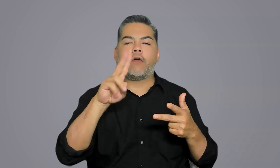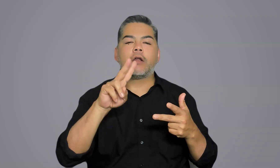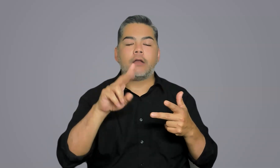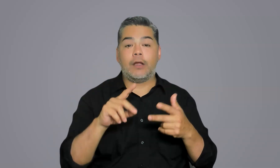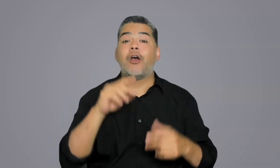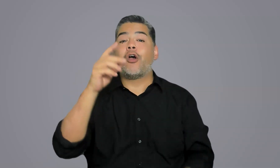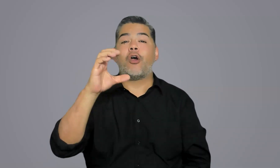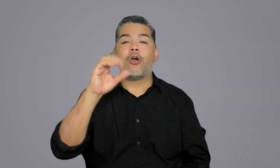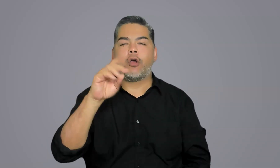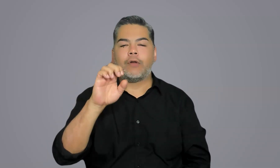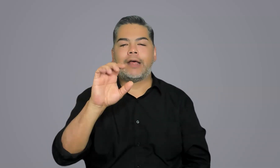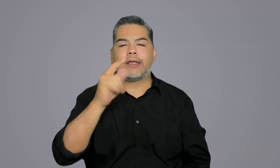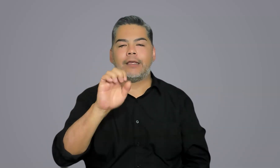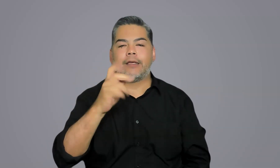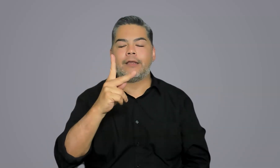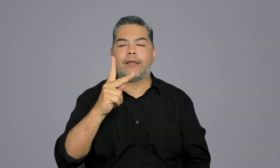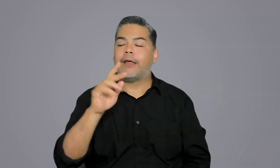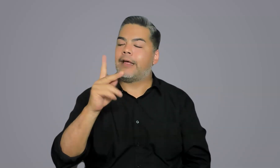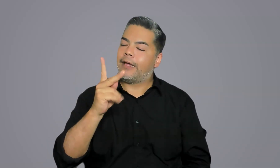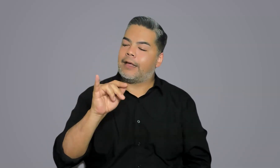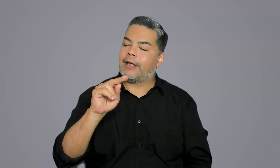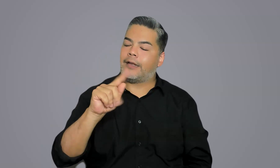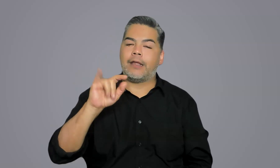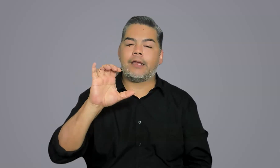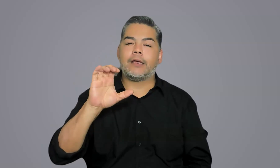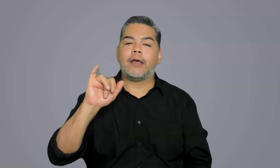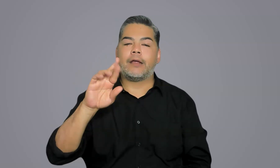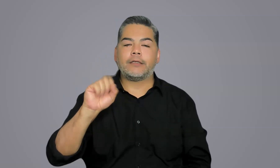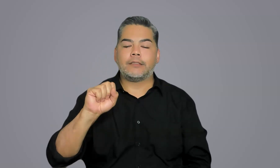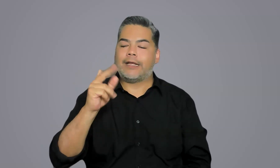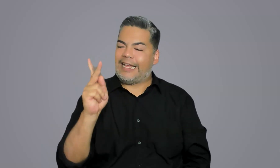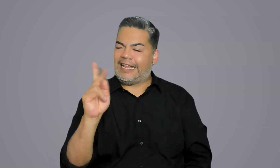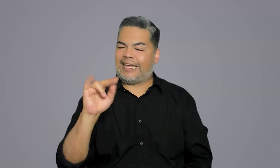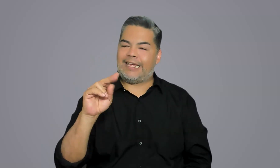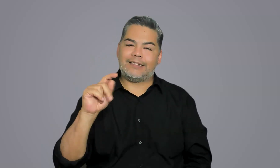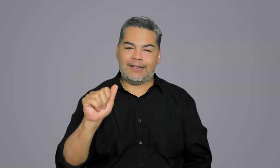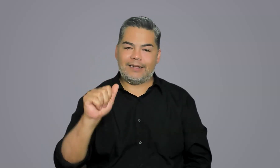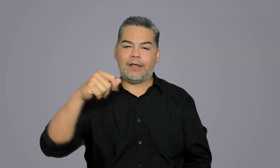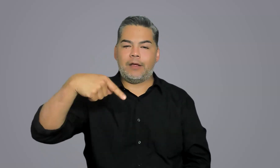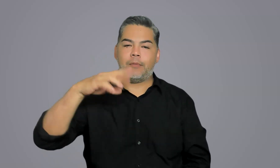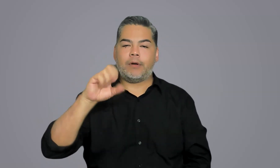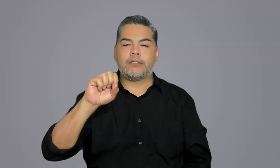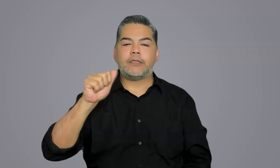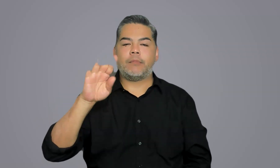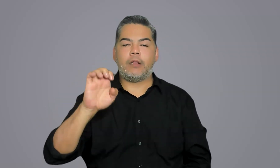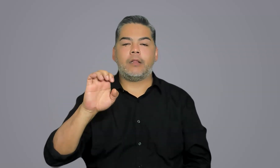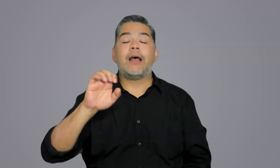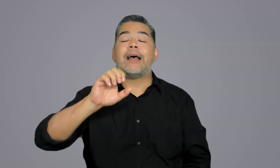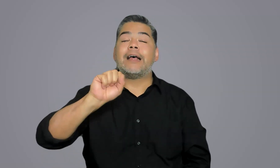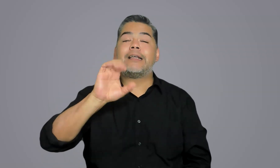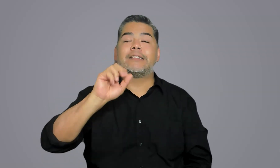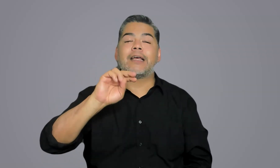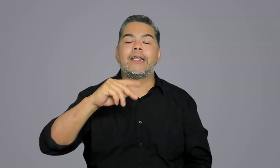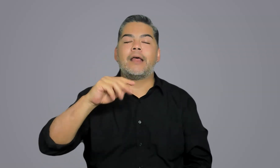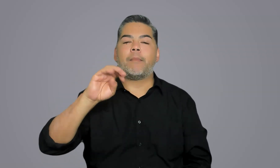Team, Kinetic Iris, Kinsta, Pressable, Second Melody. Bronze